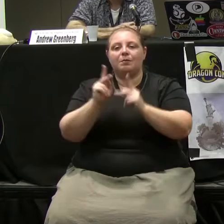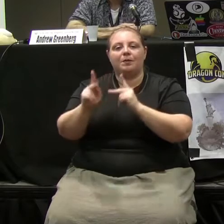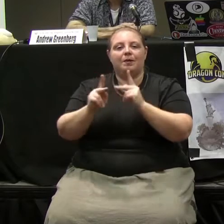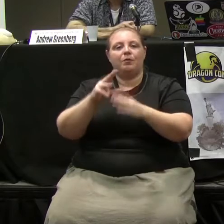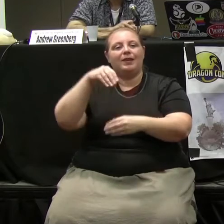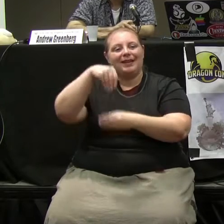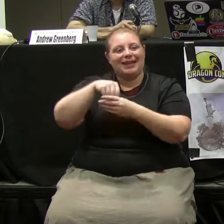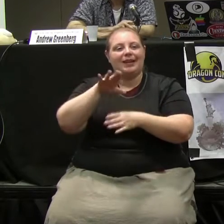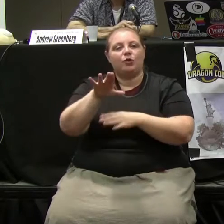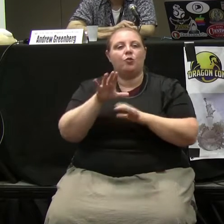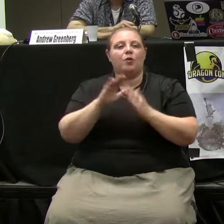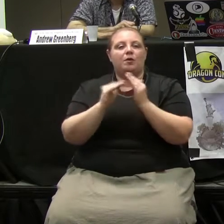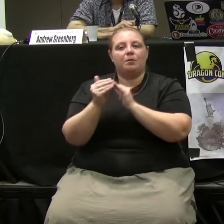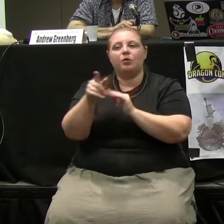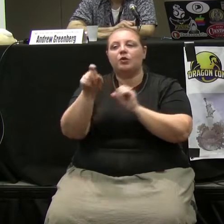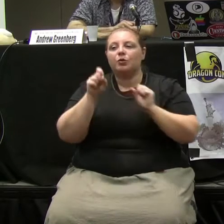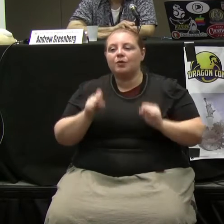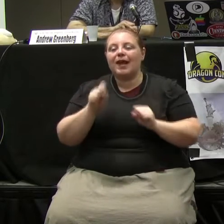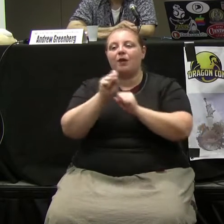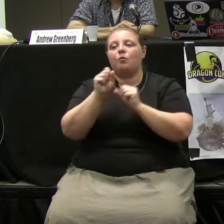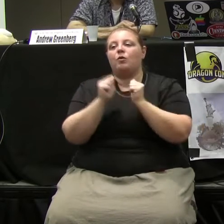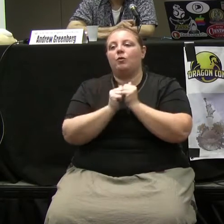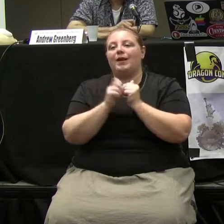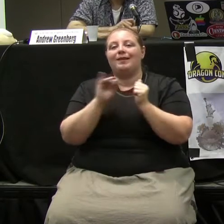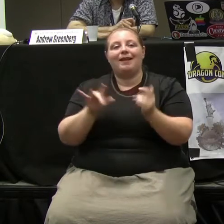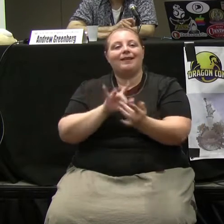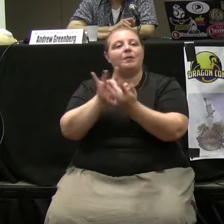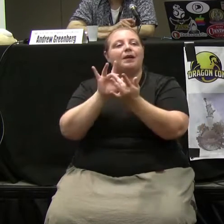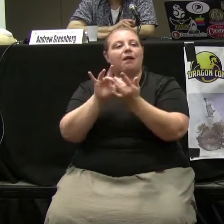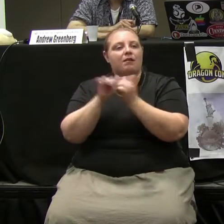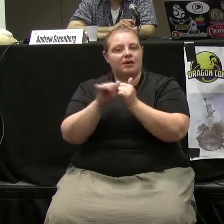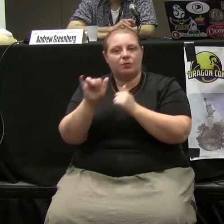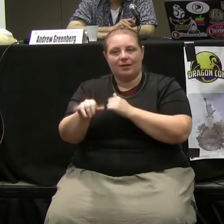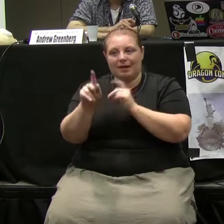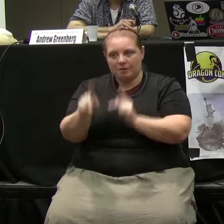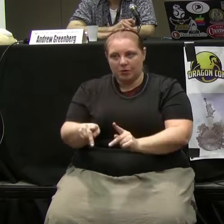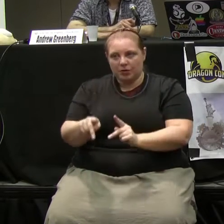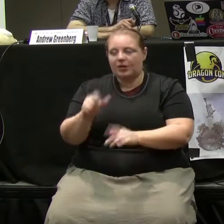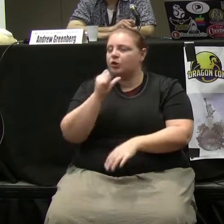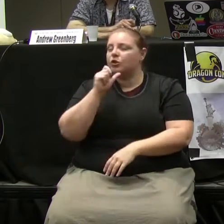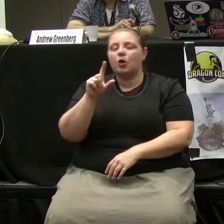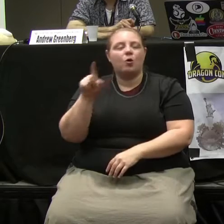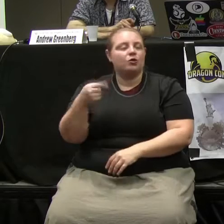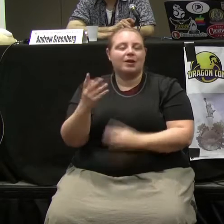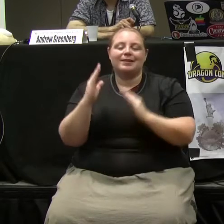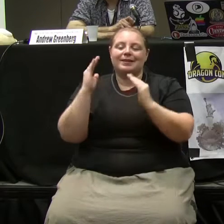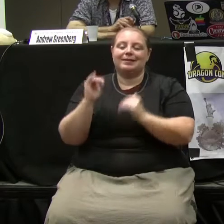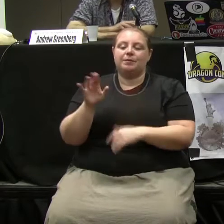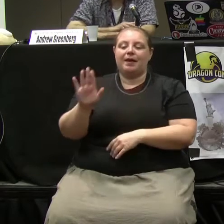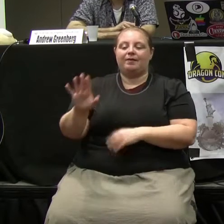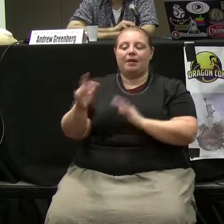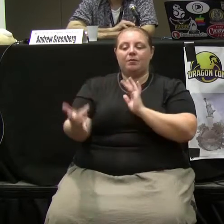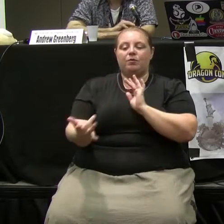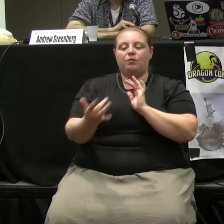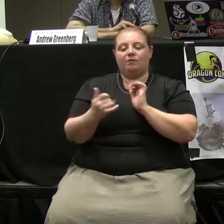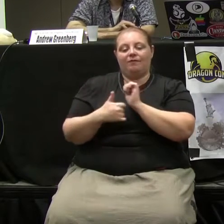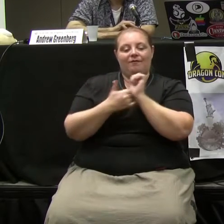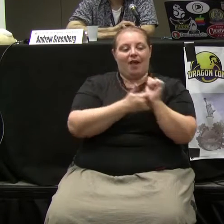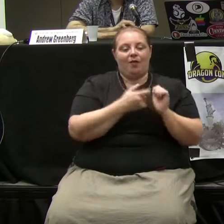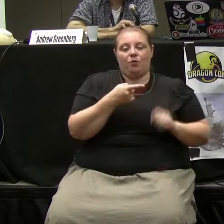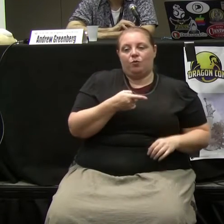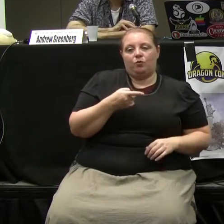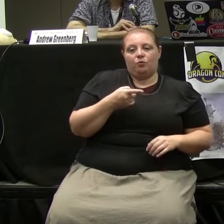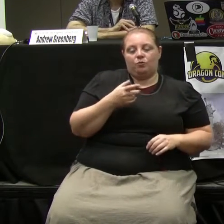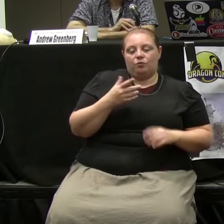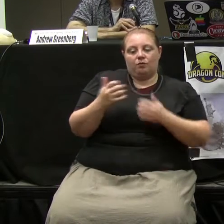activism communities with whom you can work, and stay in touch with them. So don't just expect them to follow you. You need to